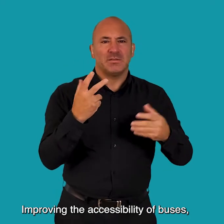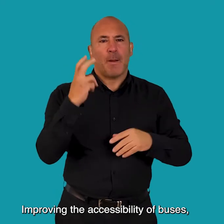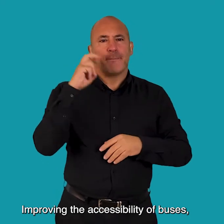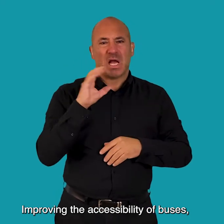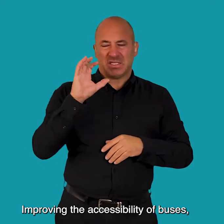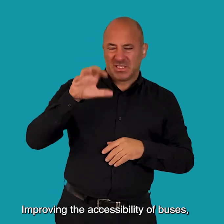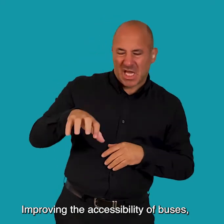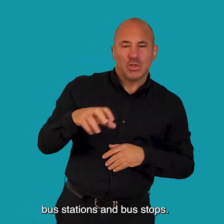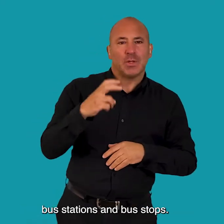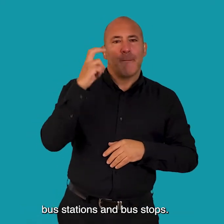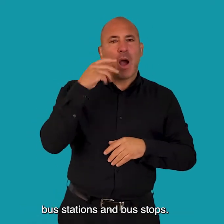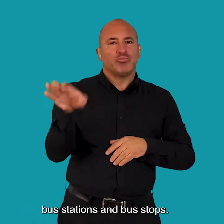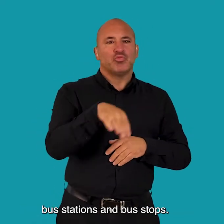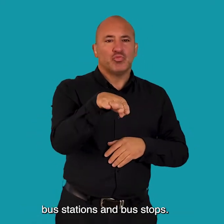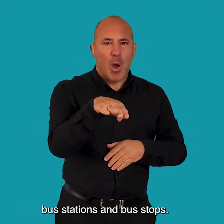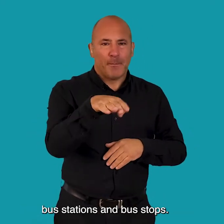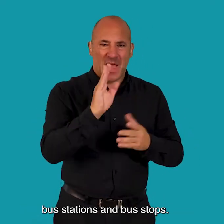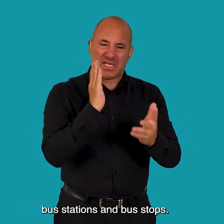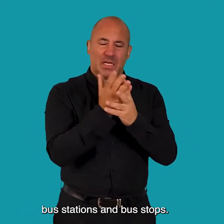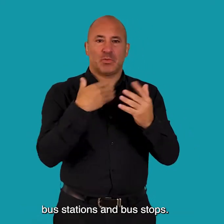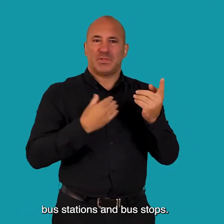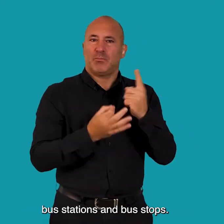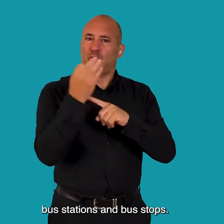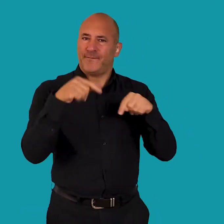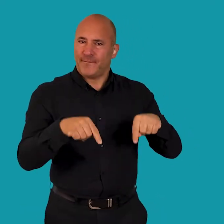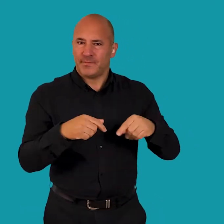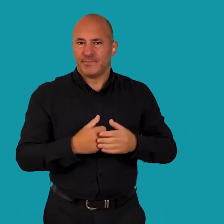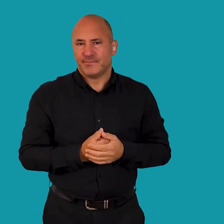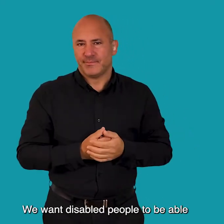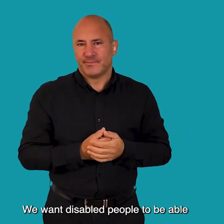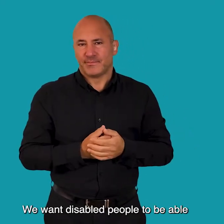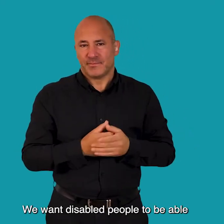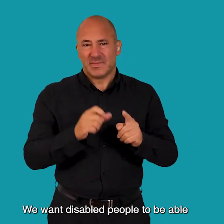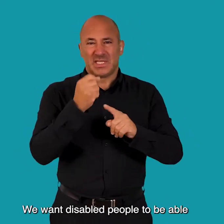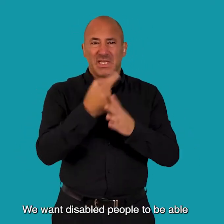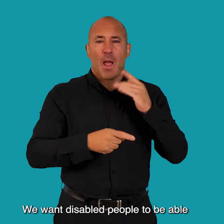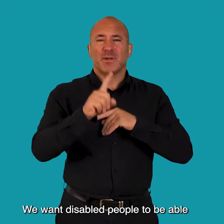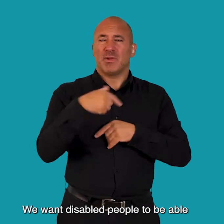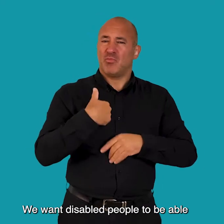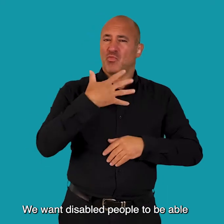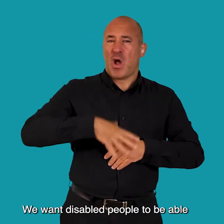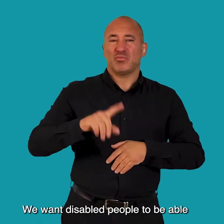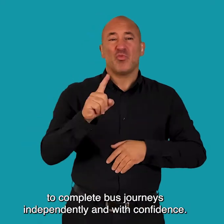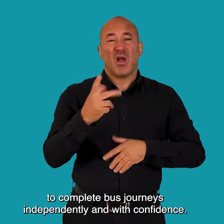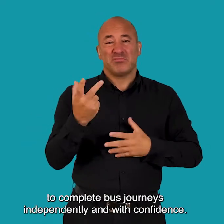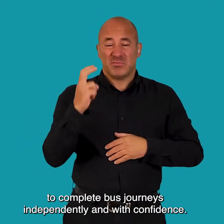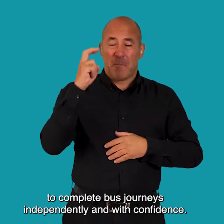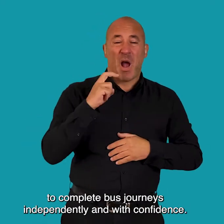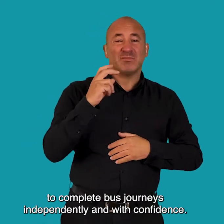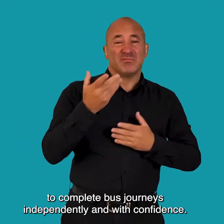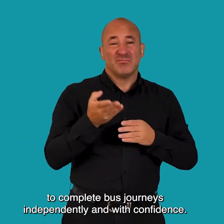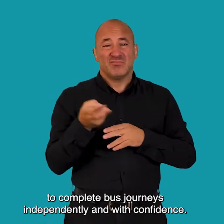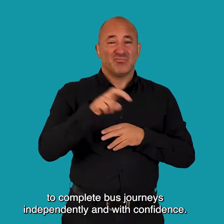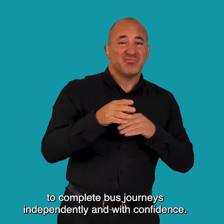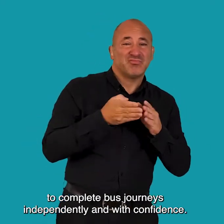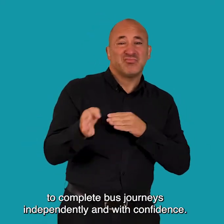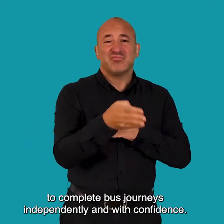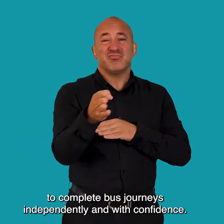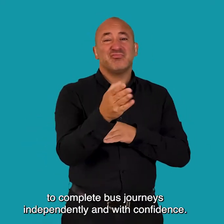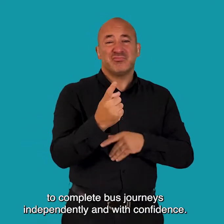of buses, bus stations and bus stops. We want disabled people to be able to complete bus journeys independently and